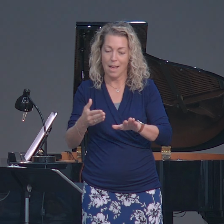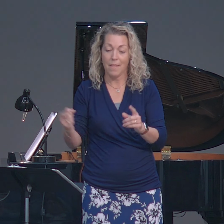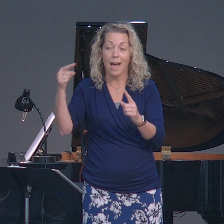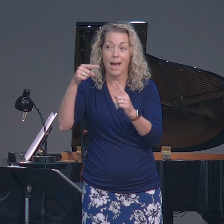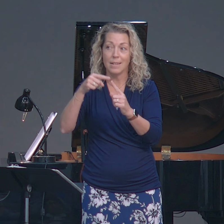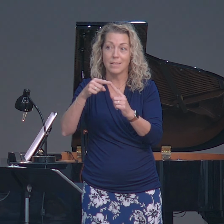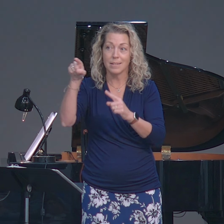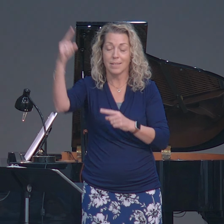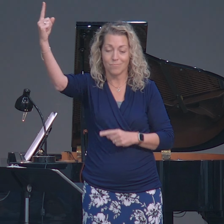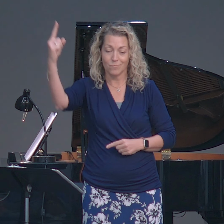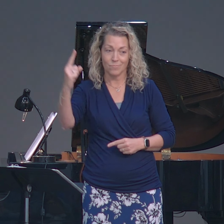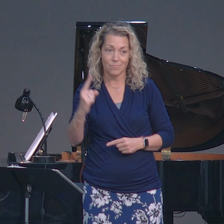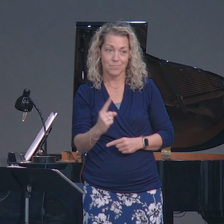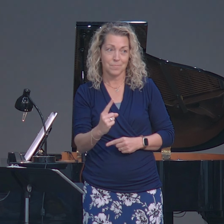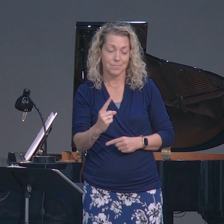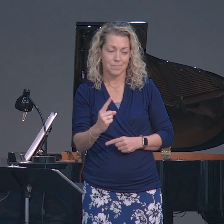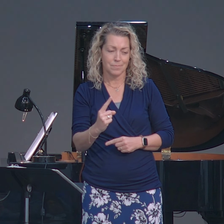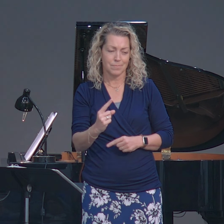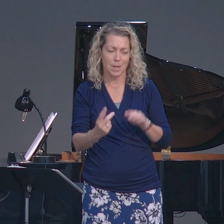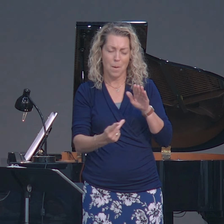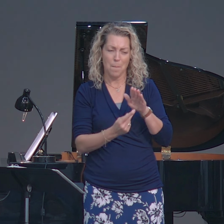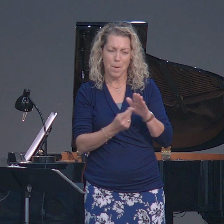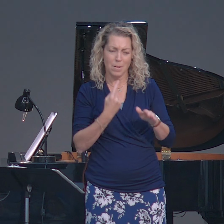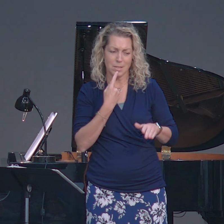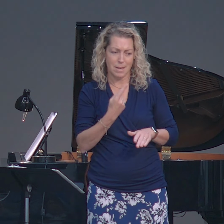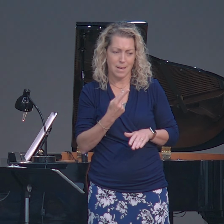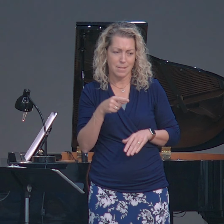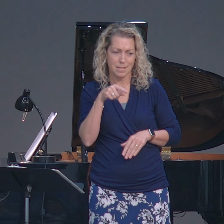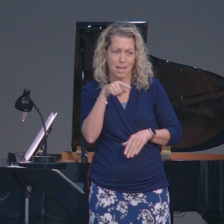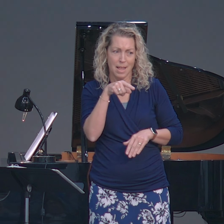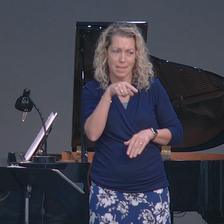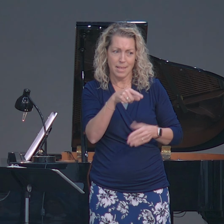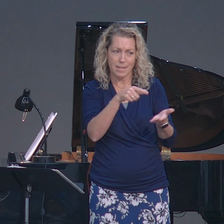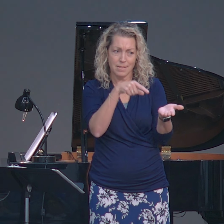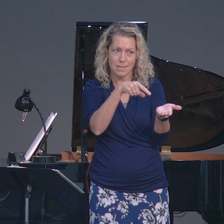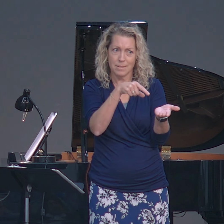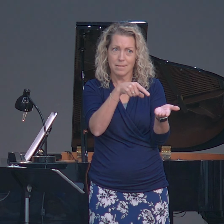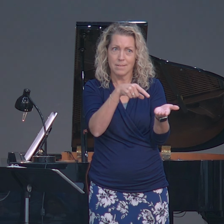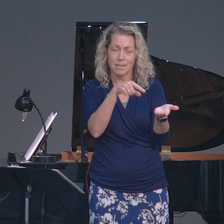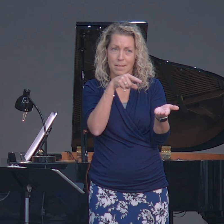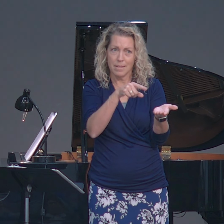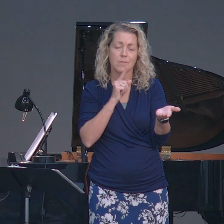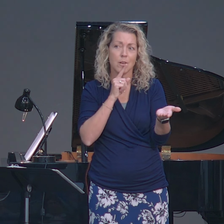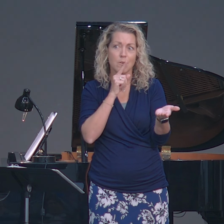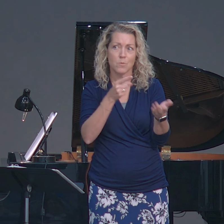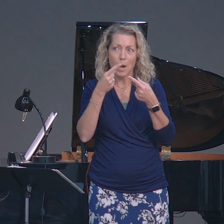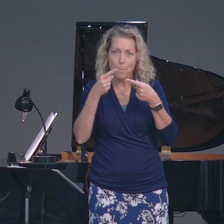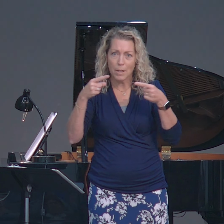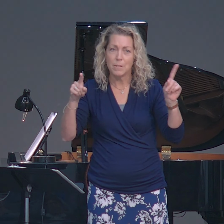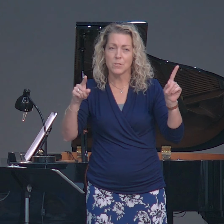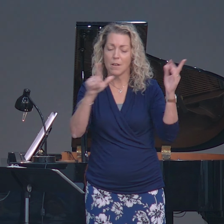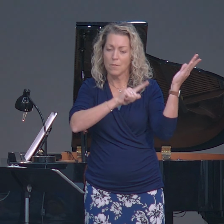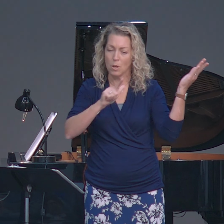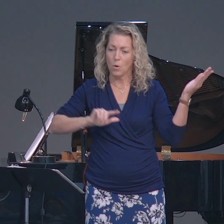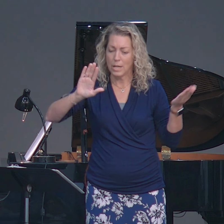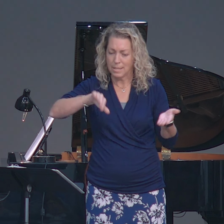comes.'" Now, Paul says here that this observance is a proclamation of the Lord's